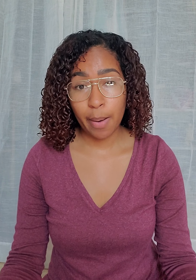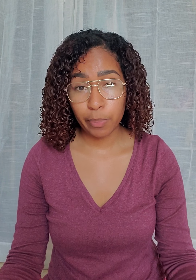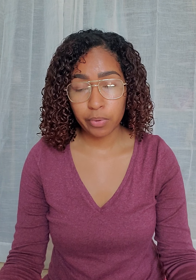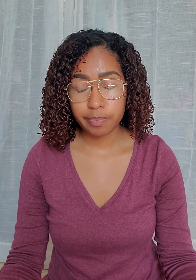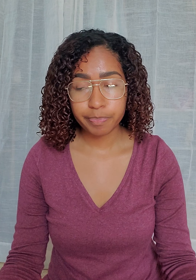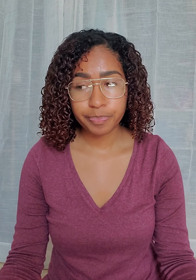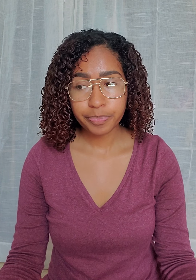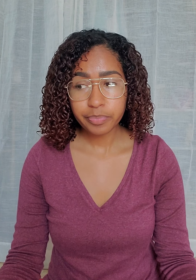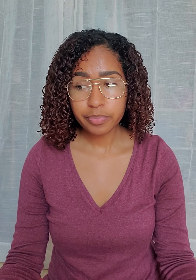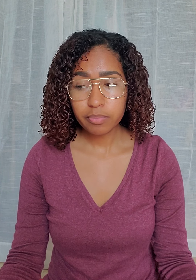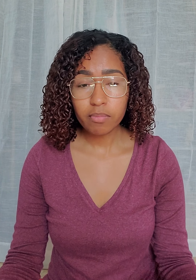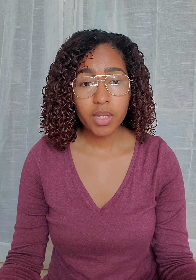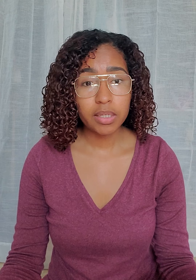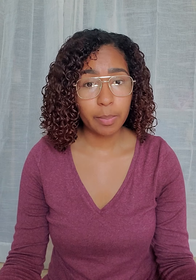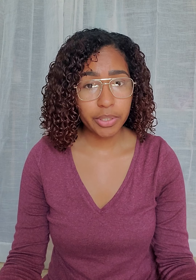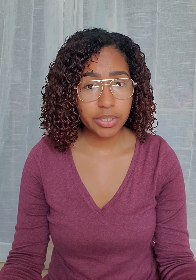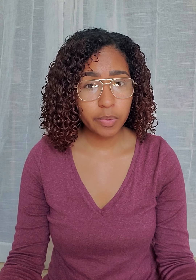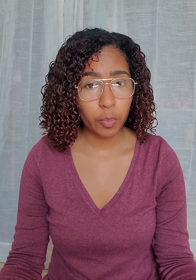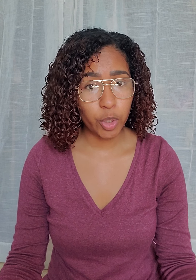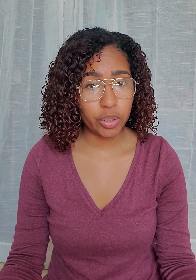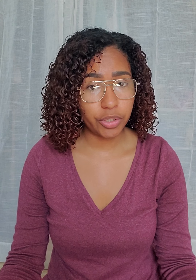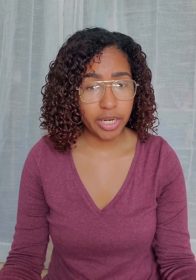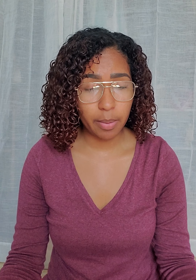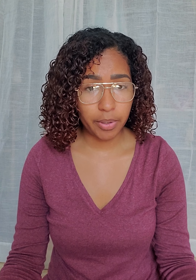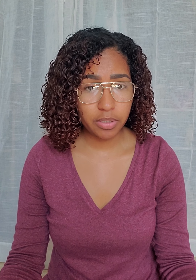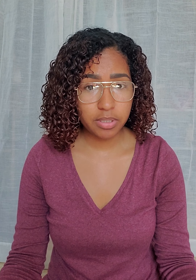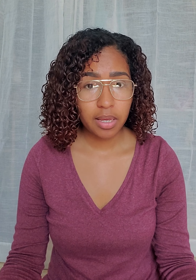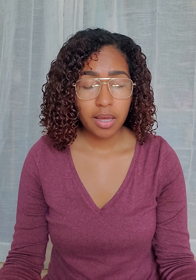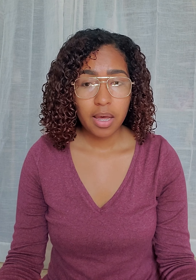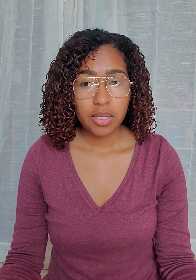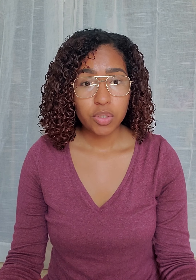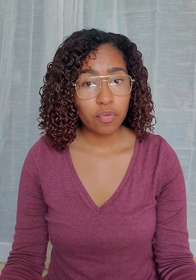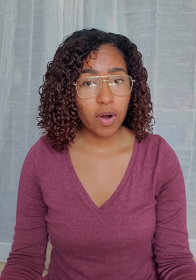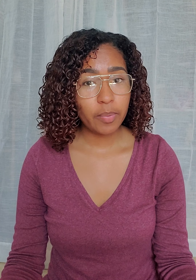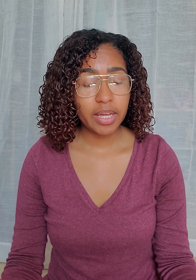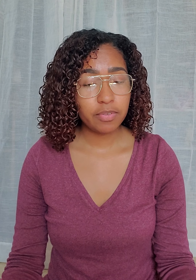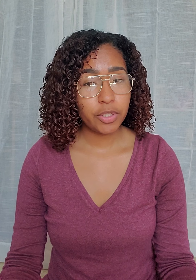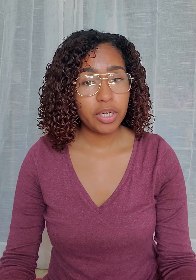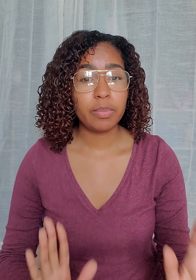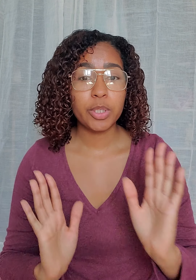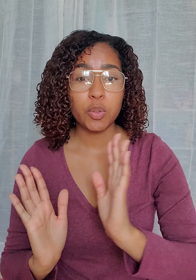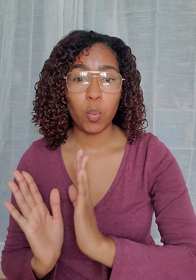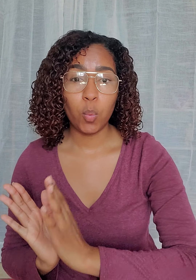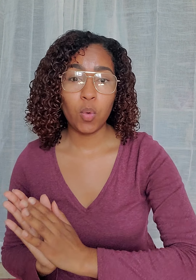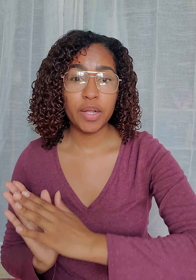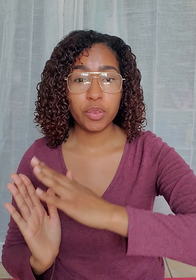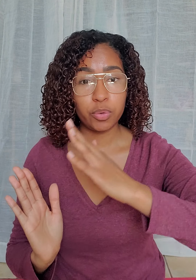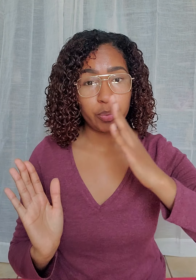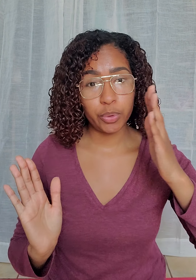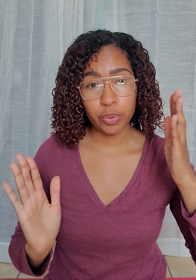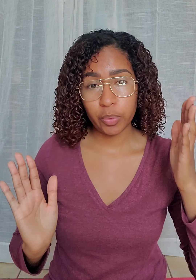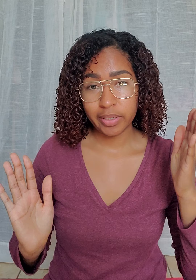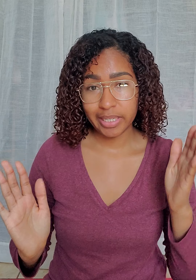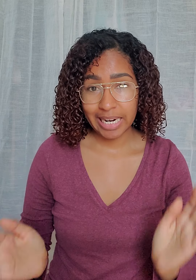example, numbers. We are learning numbers. So far, we have learned numbers 1 through